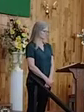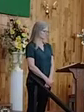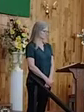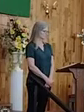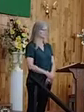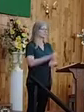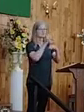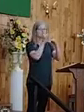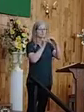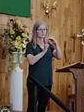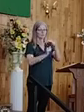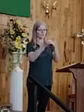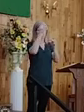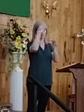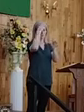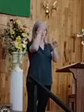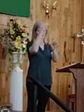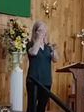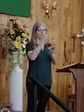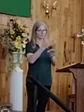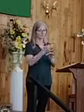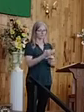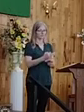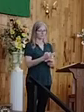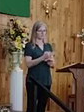The mystery of faith.